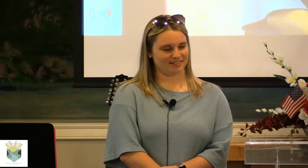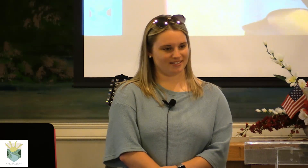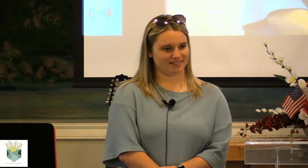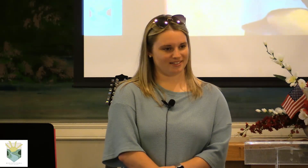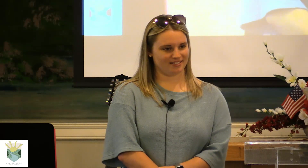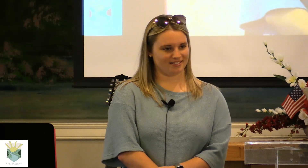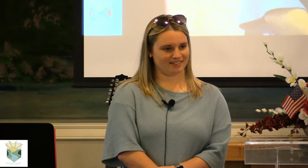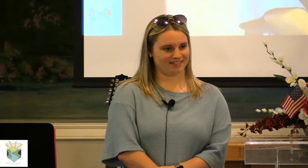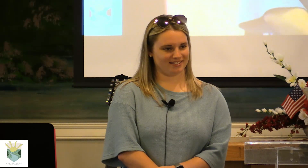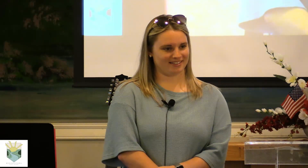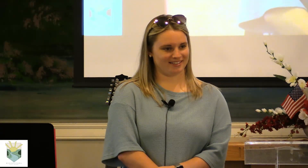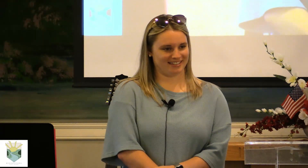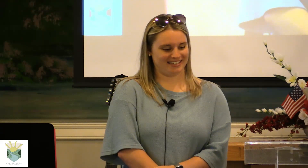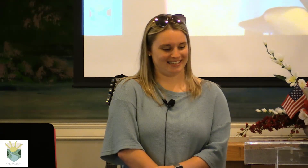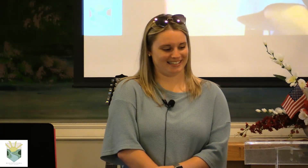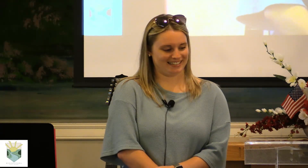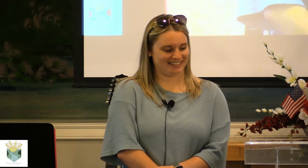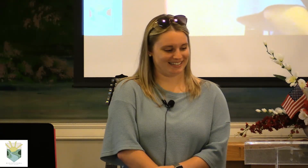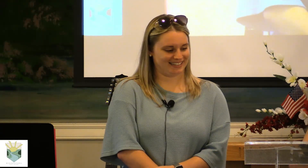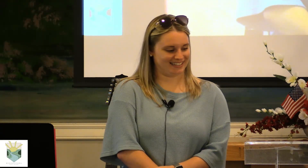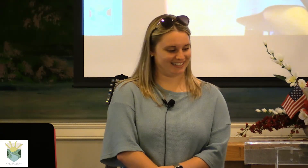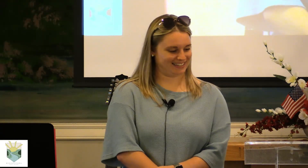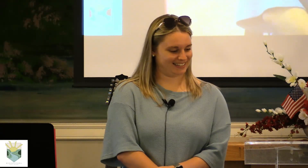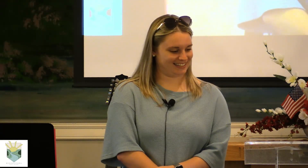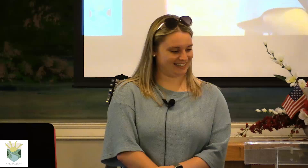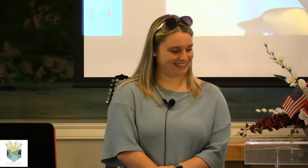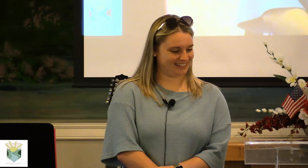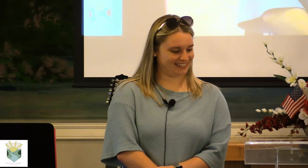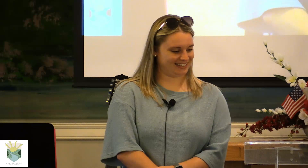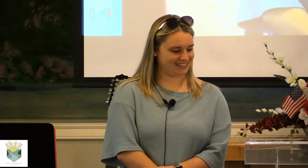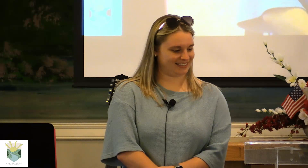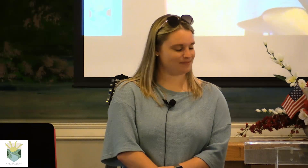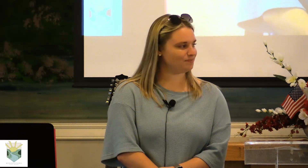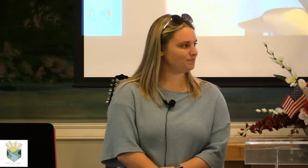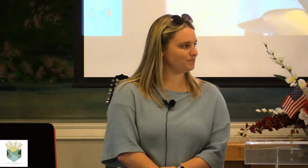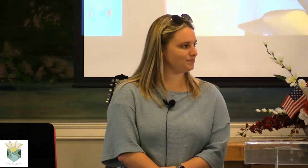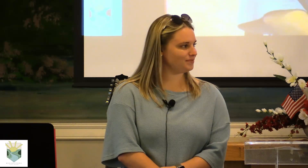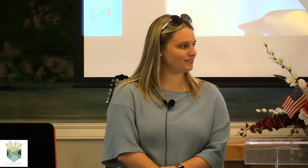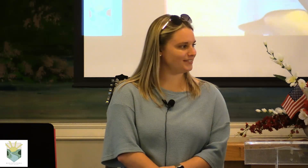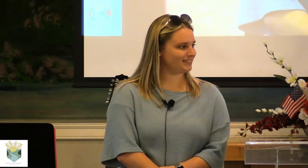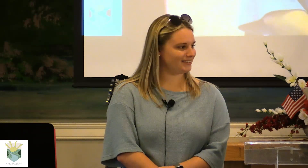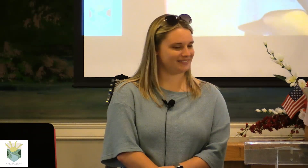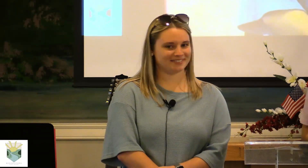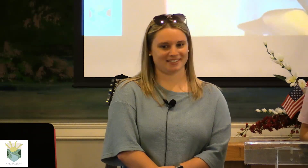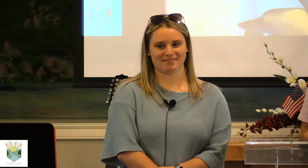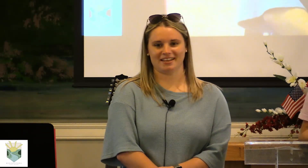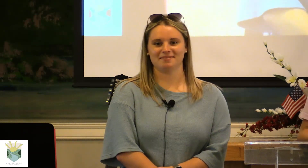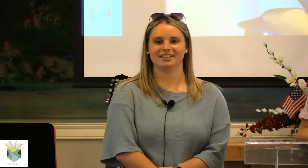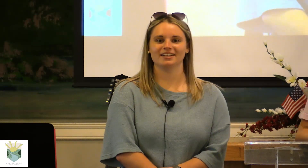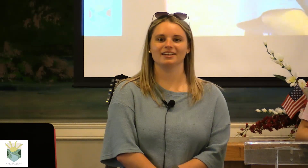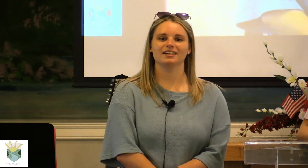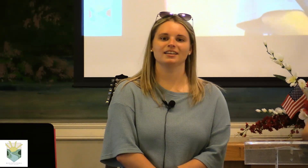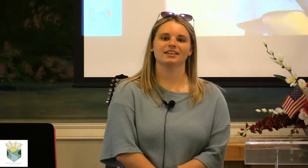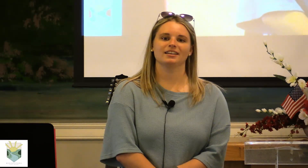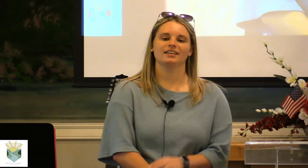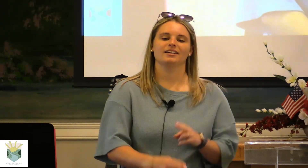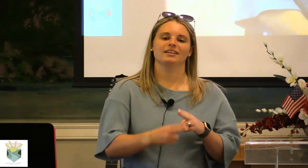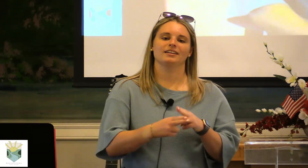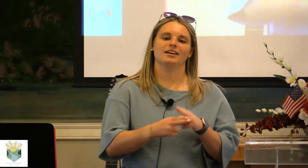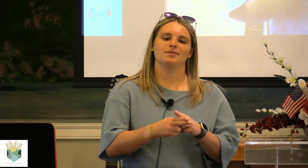And he wants to eat egg sandwich. So, and yeah, we'll talk about that. We'll talk about that in a minute. Name